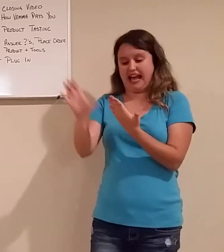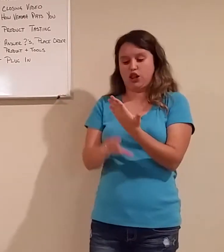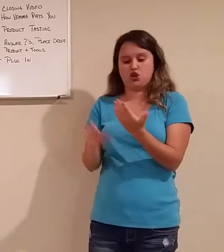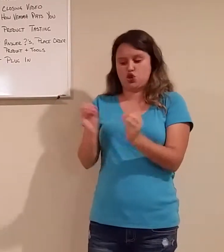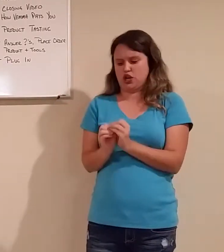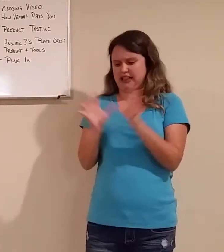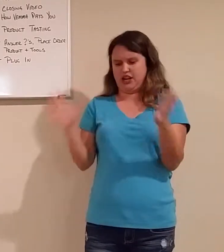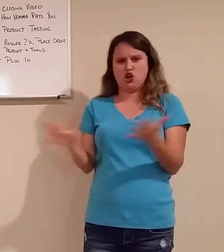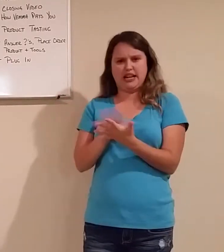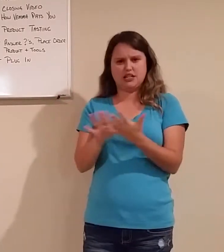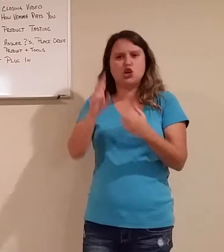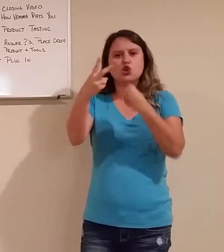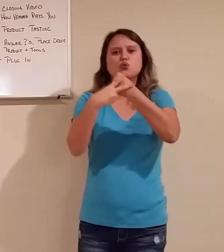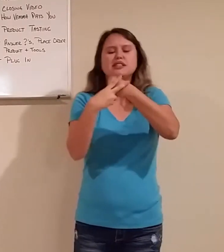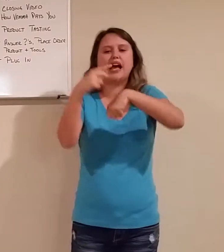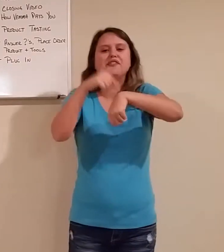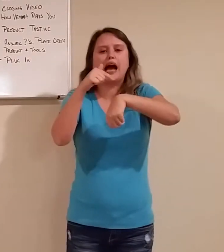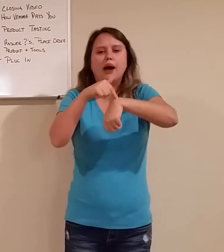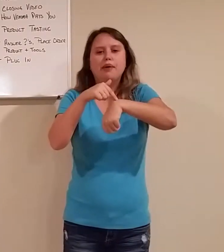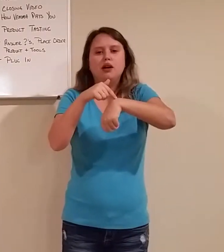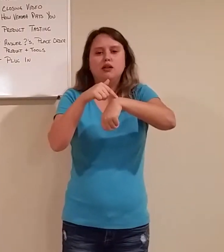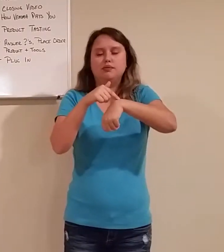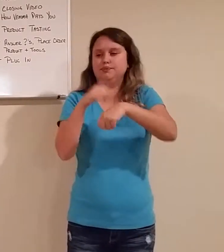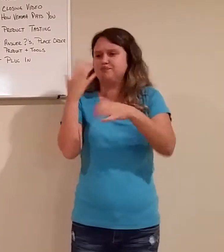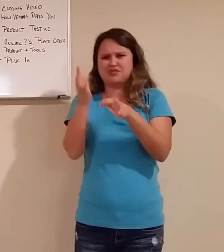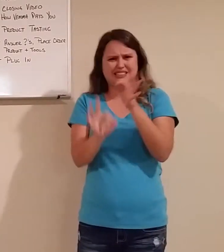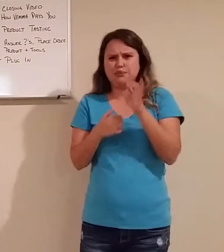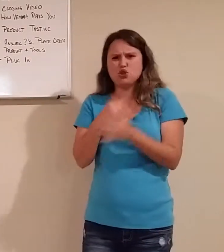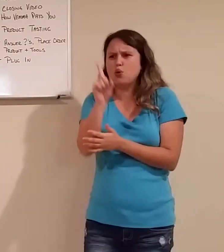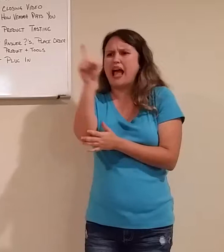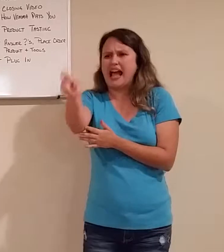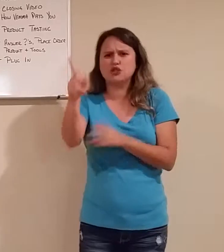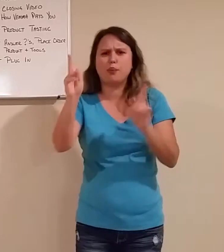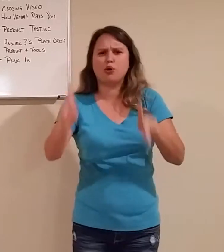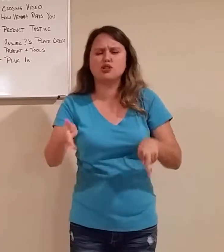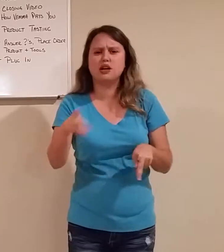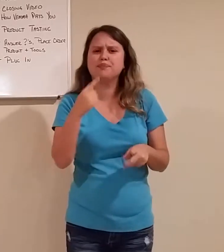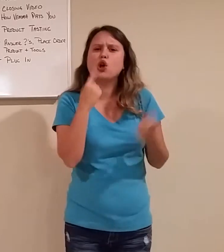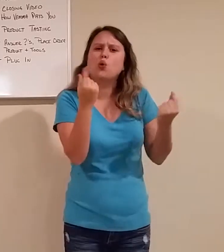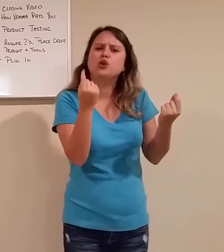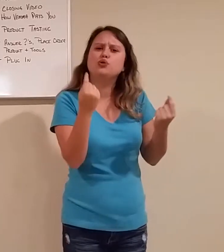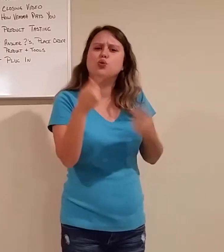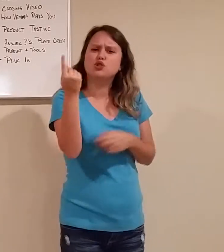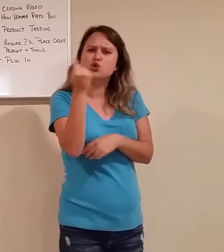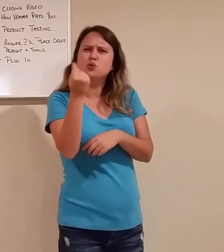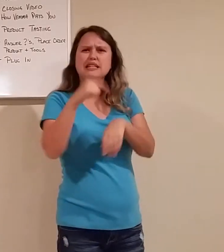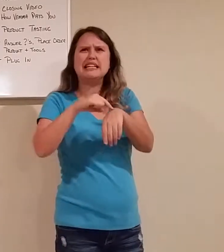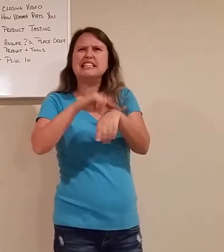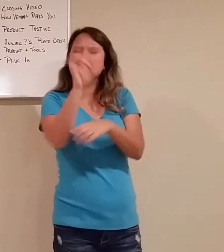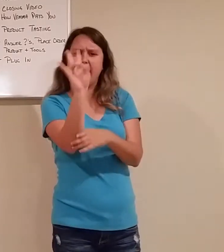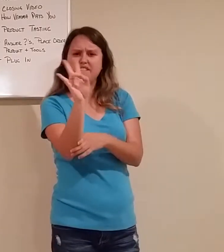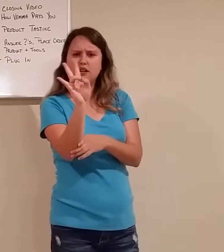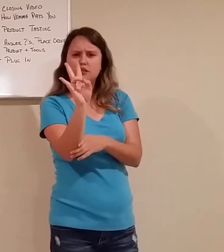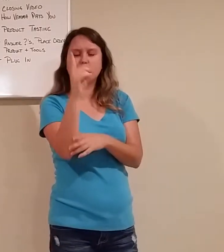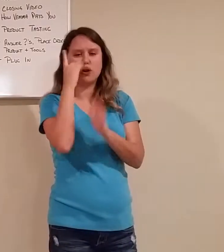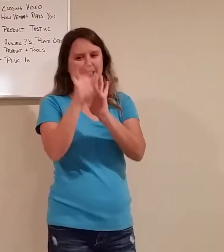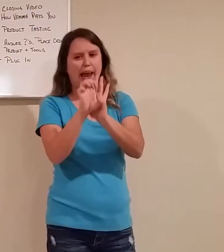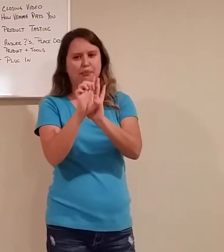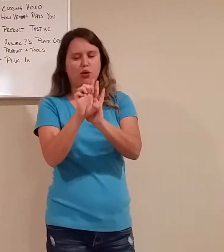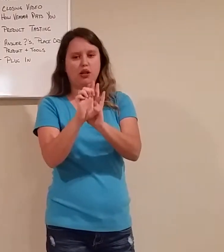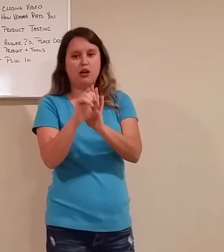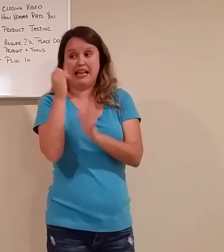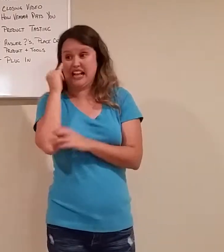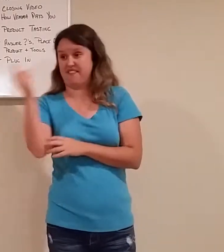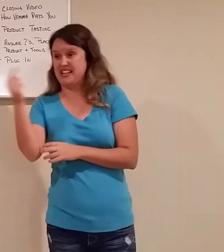can save time. We're simply going to ask them, hey, what are you doing Tuesday at 7? If they say they're